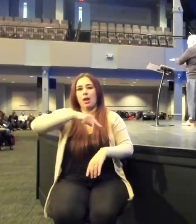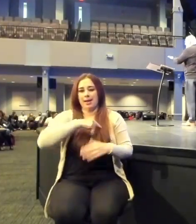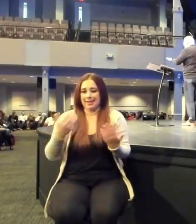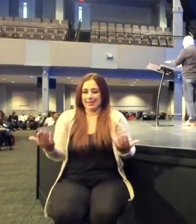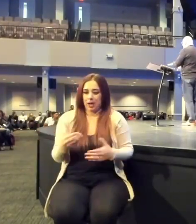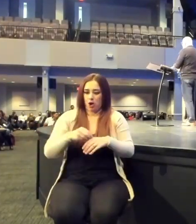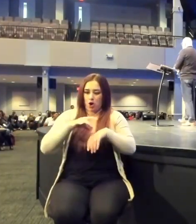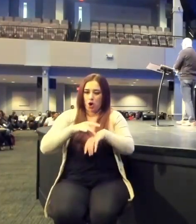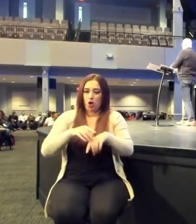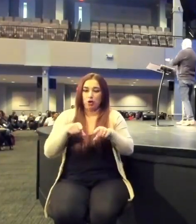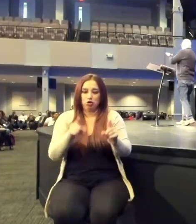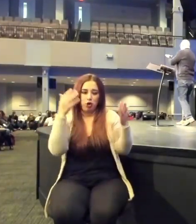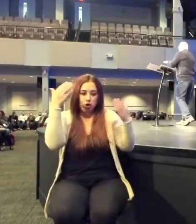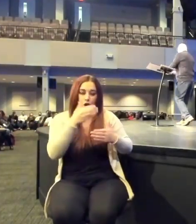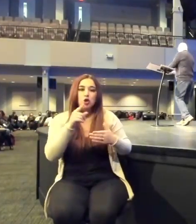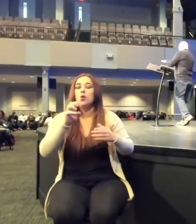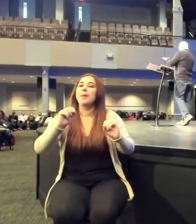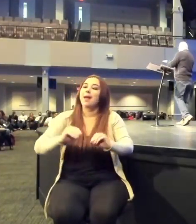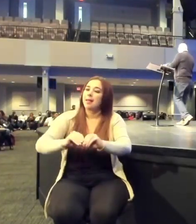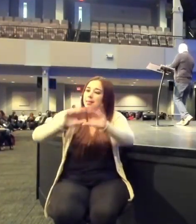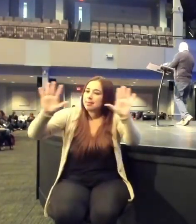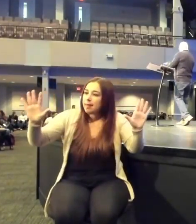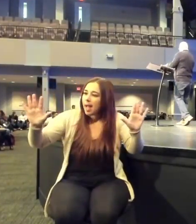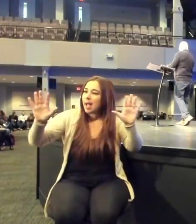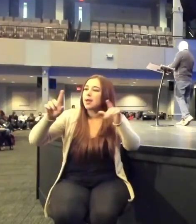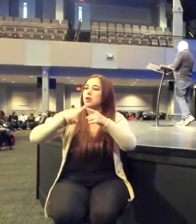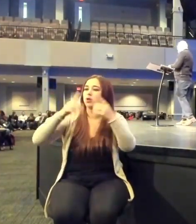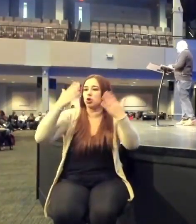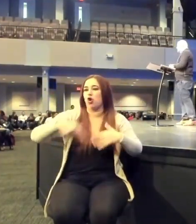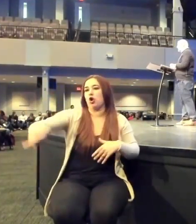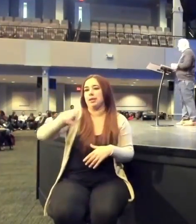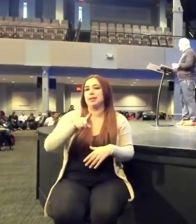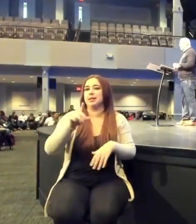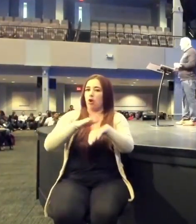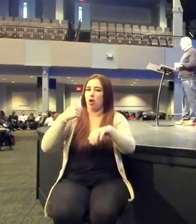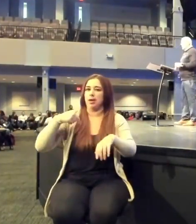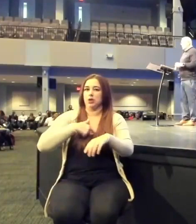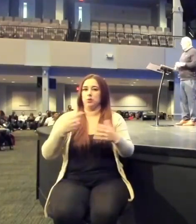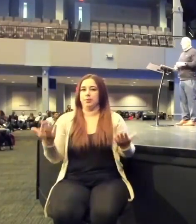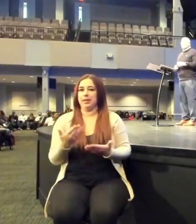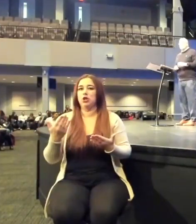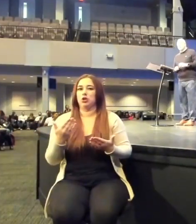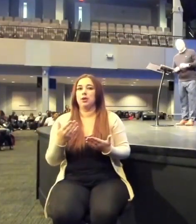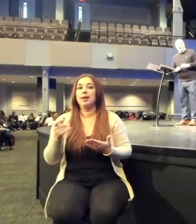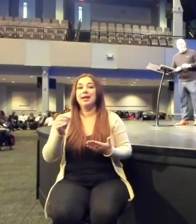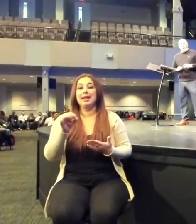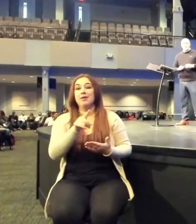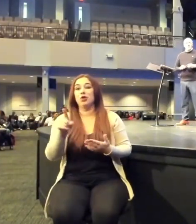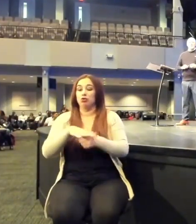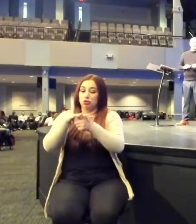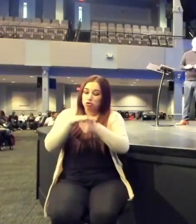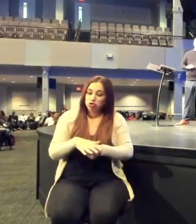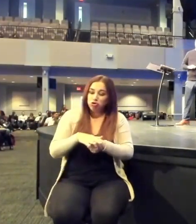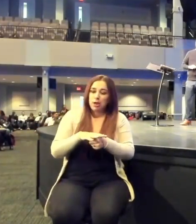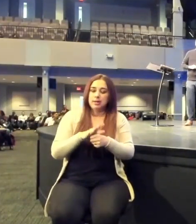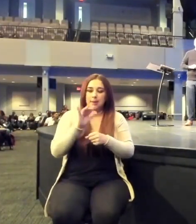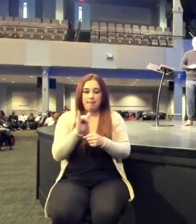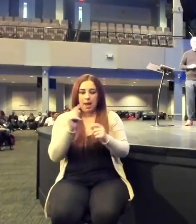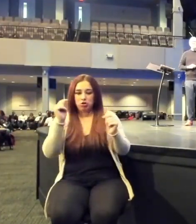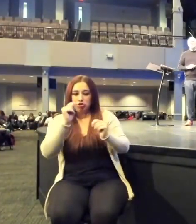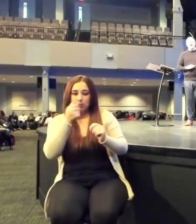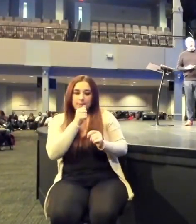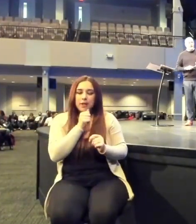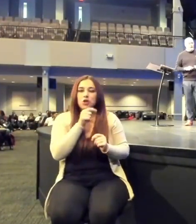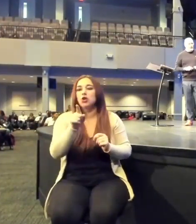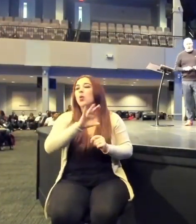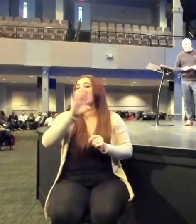in the midst of darkness to be a light in the midst of darkness. And if you're stressed out by tribulation, you'll never be